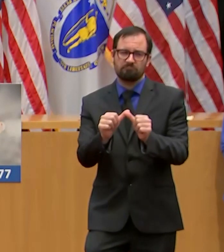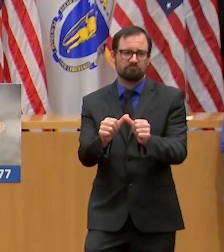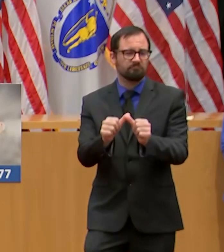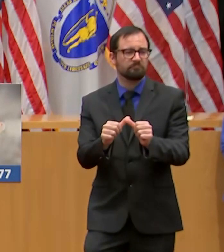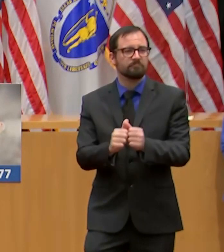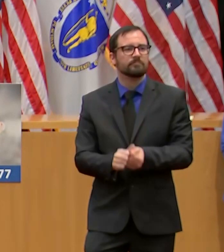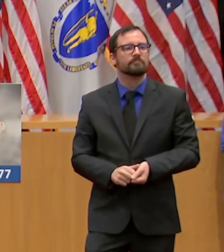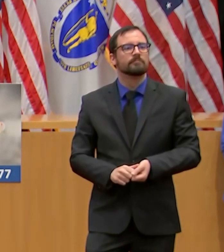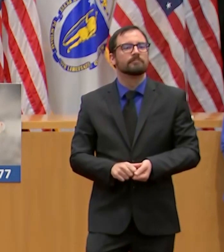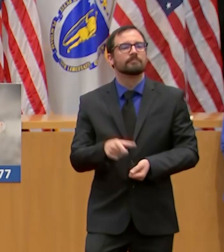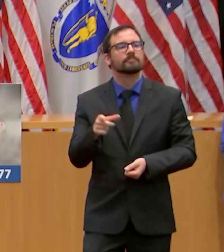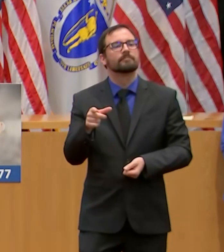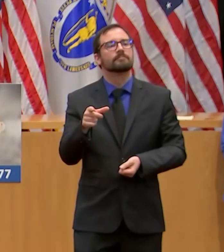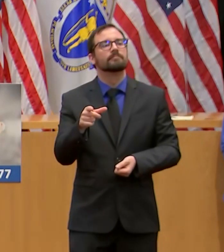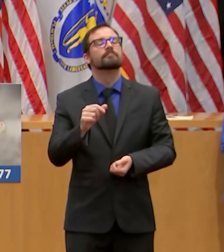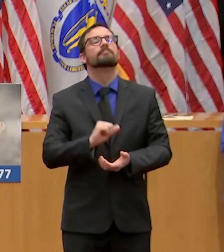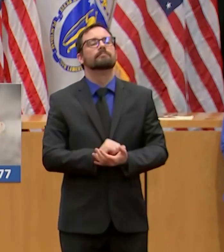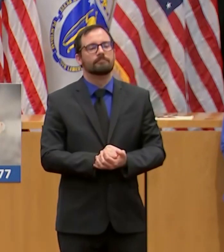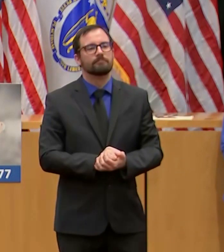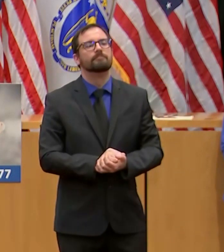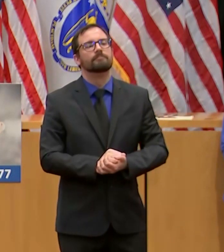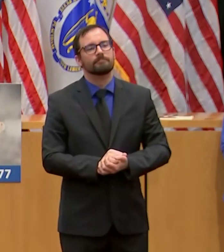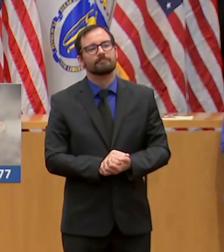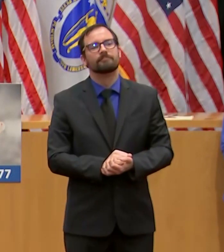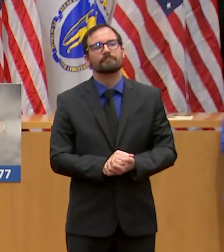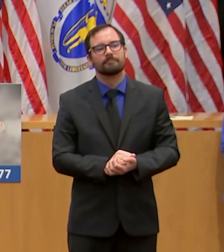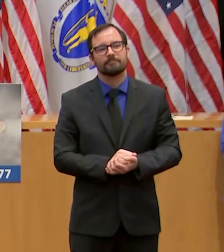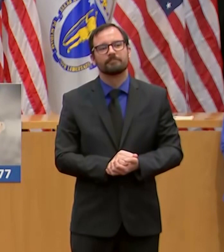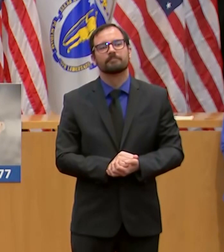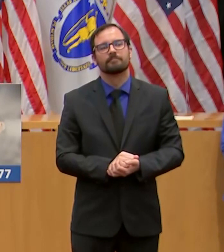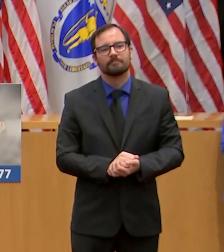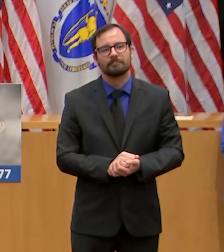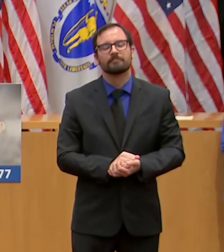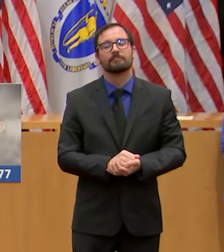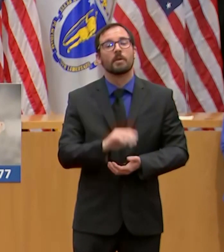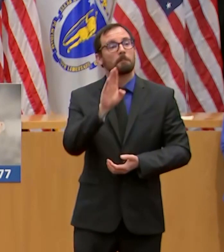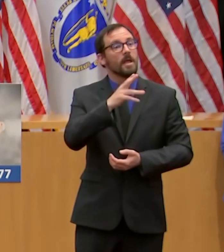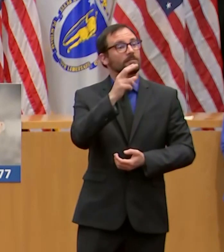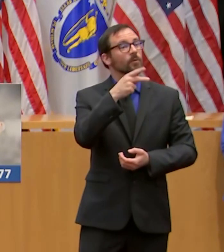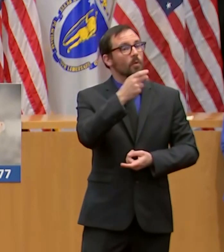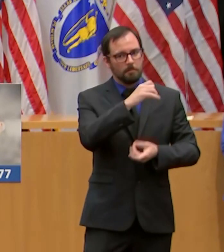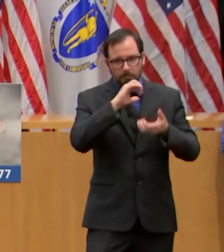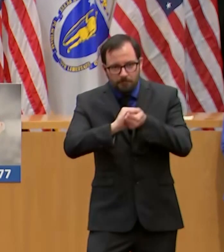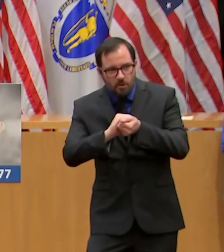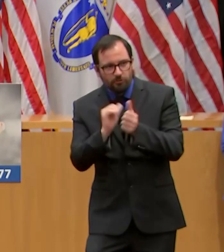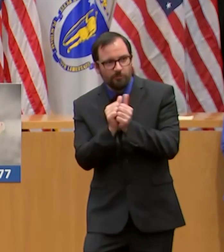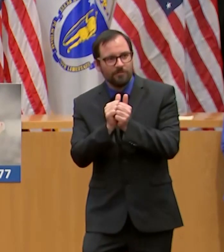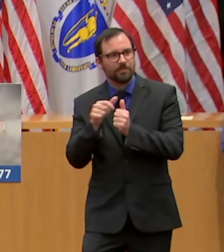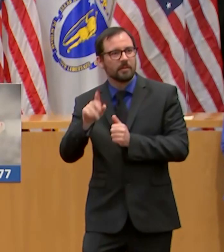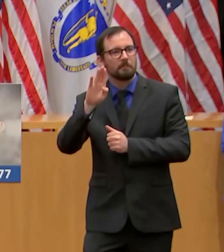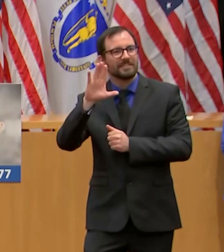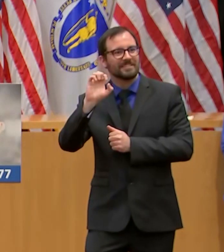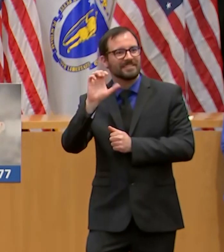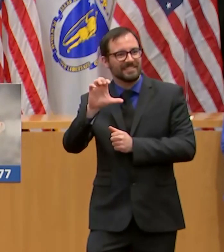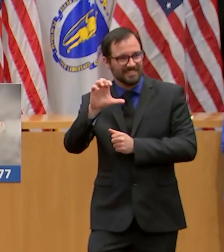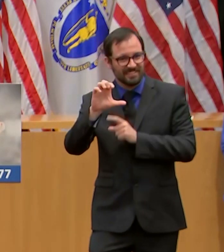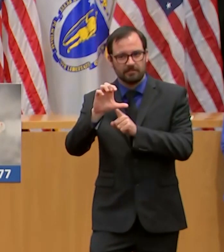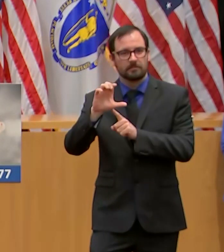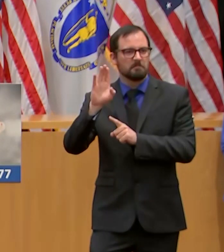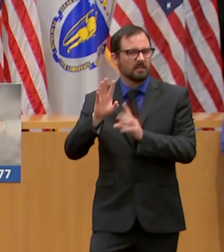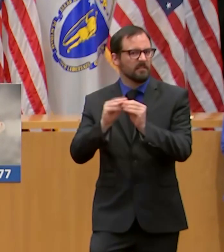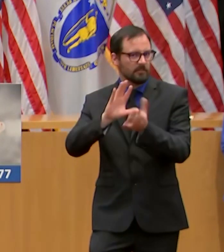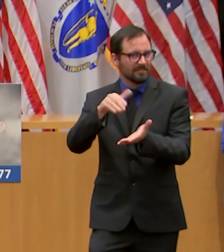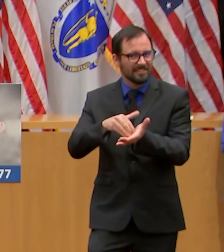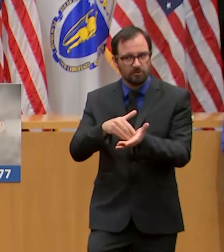do even more, and we are very, very grateful. Mayor Walsh and his team have been working around the clock to bring the Boston